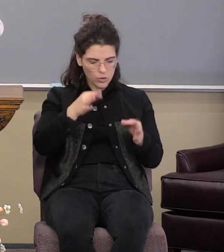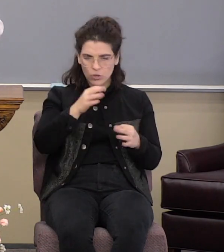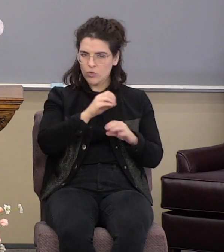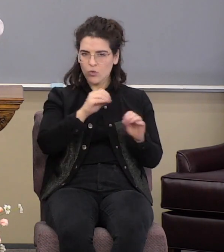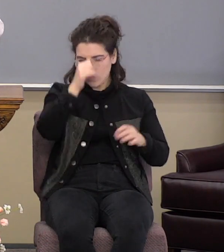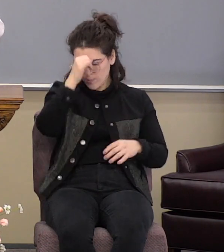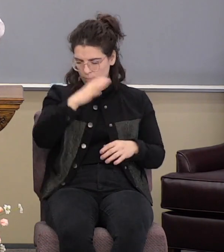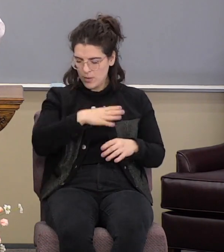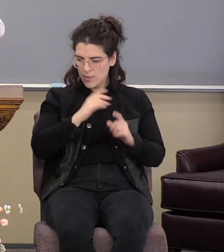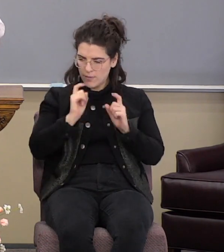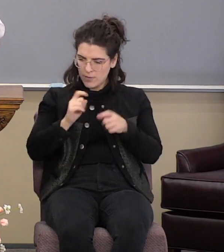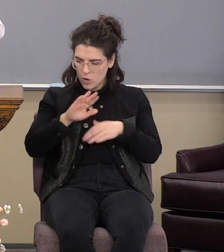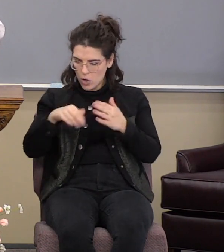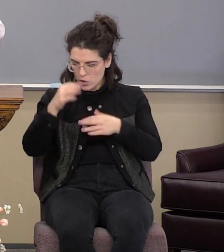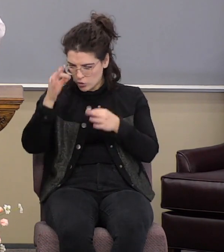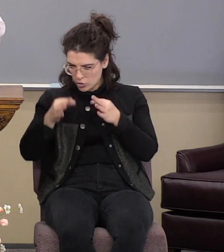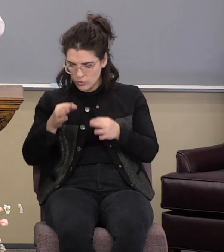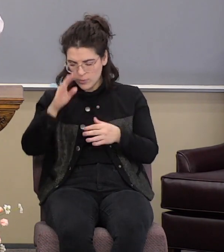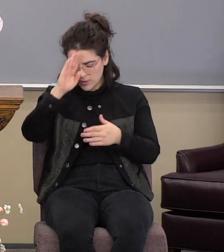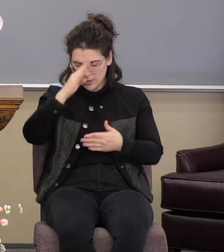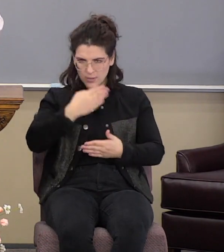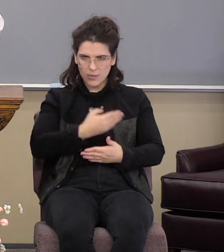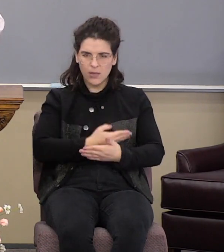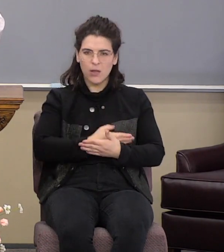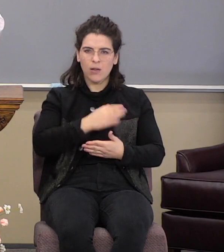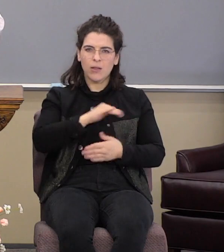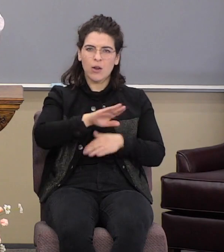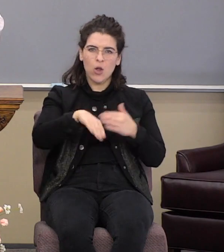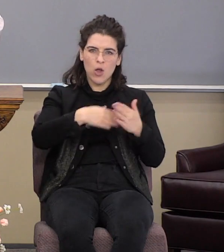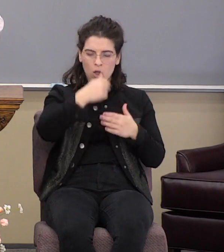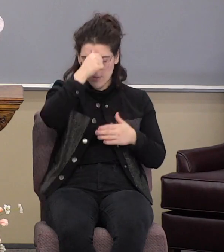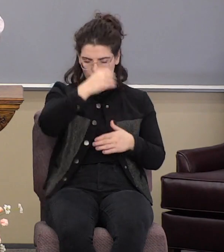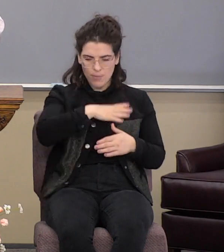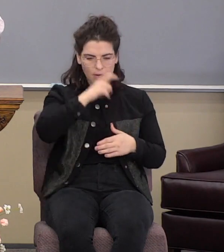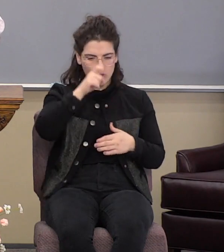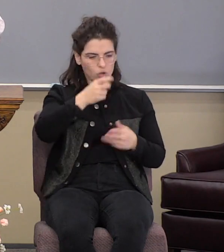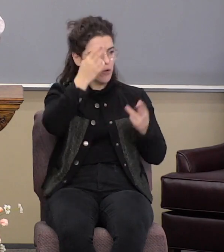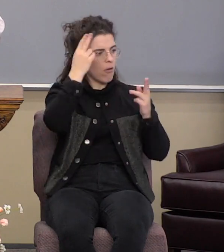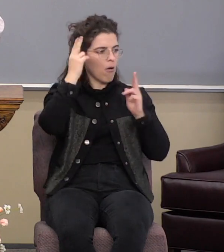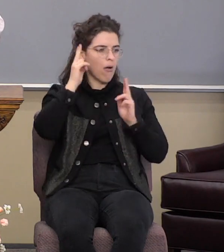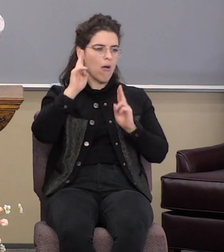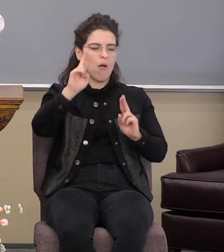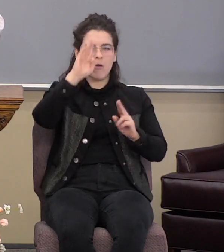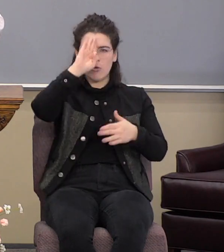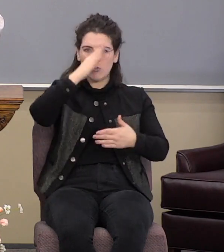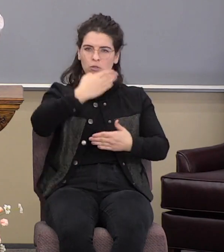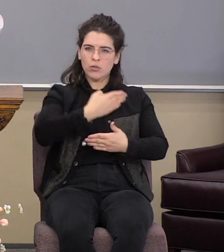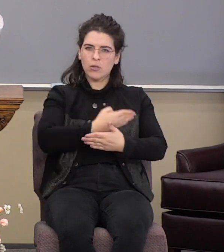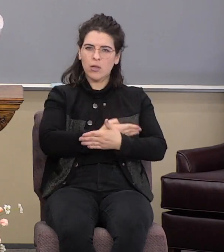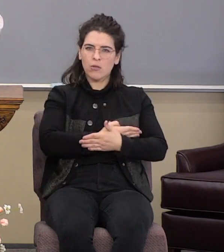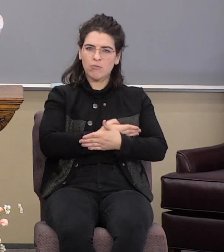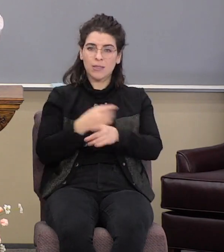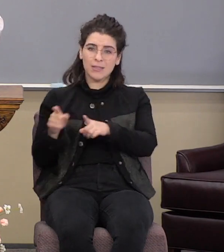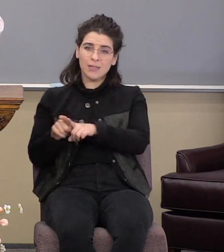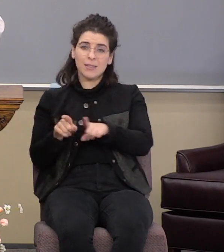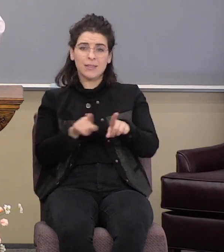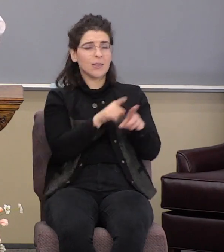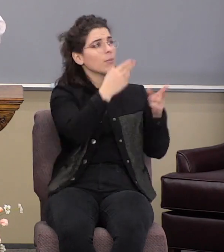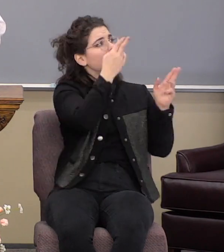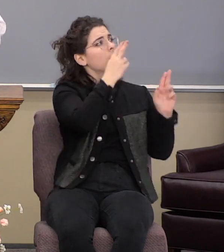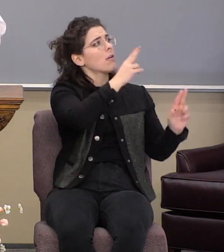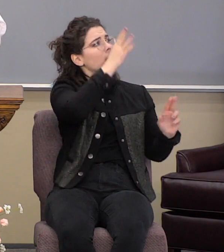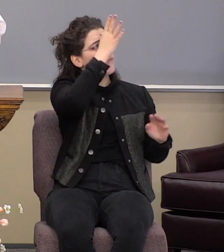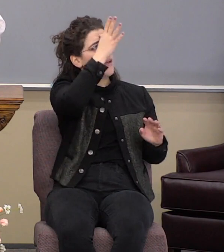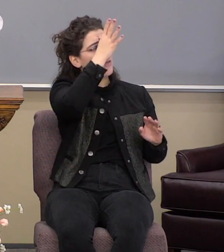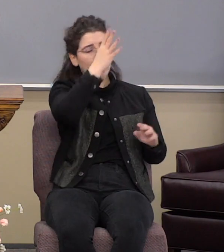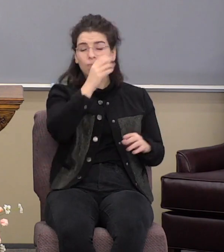all judgment unto the Son, that all men should honor the Son, even as they honor the Father. He that honoreth